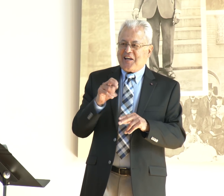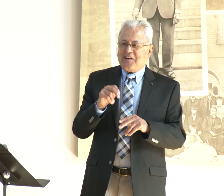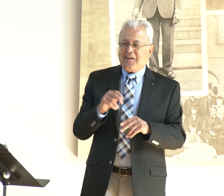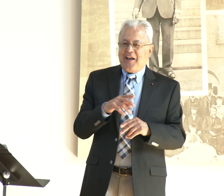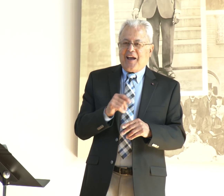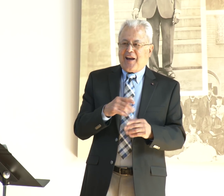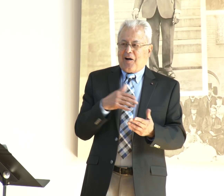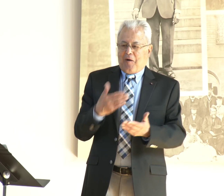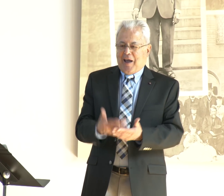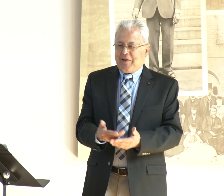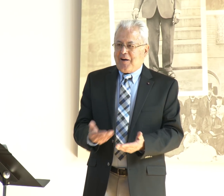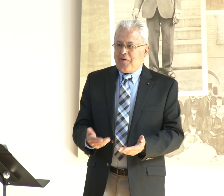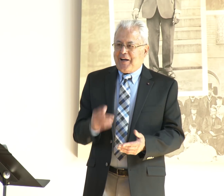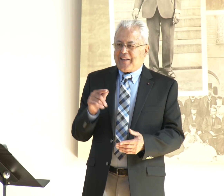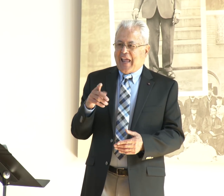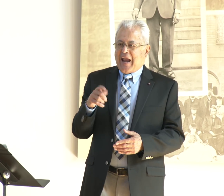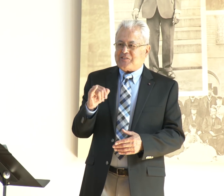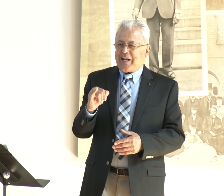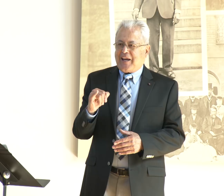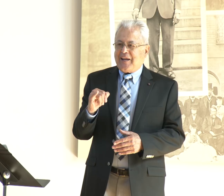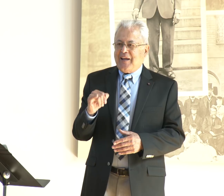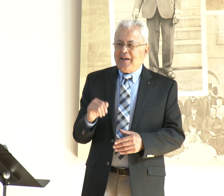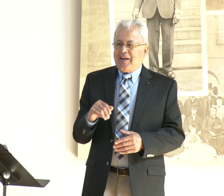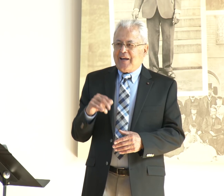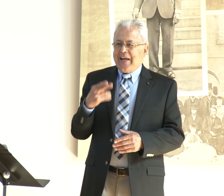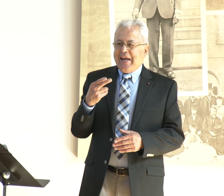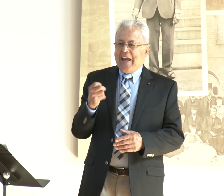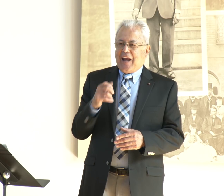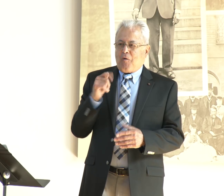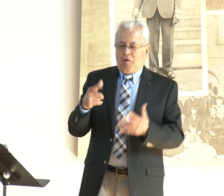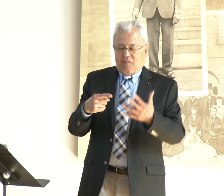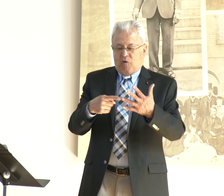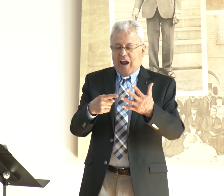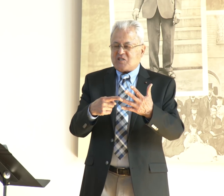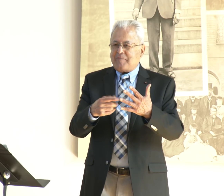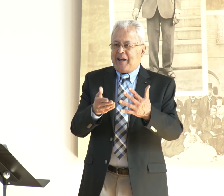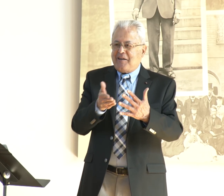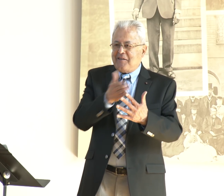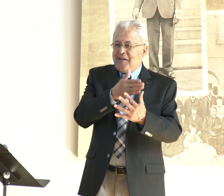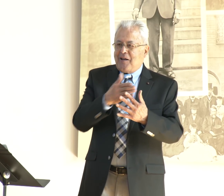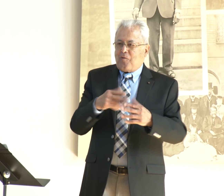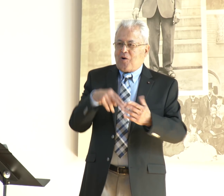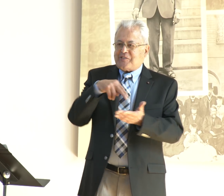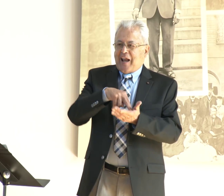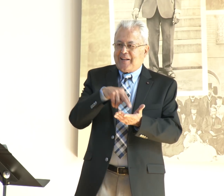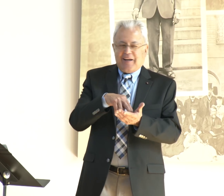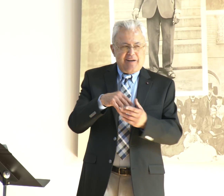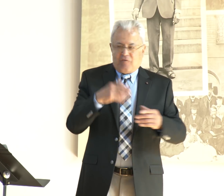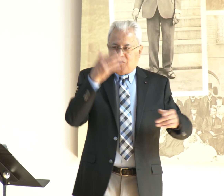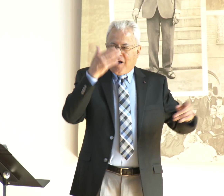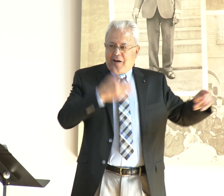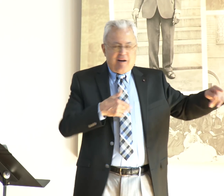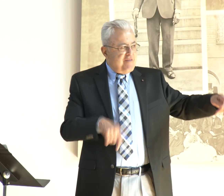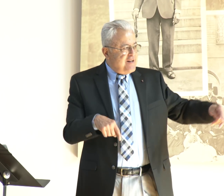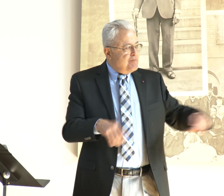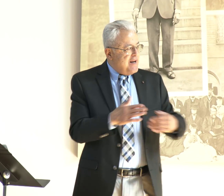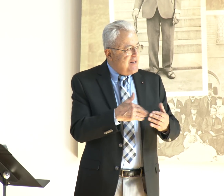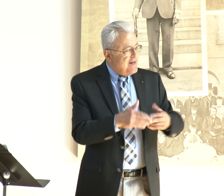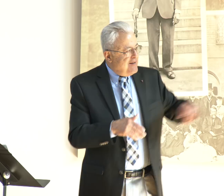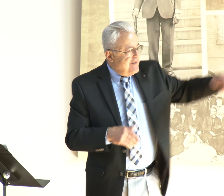I got off of the train at the train station, made my way here, and he had all the freshmen standing in front of this